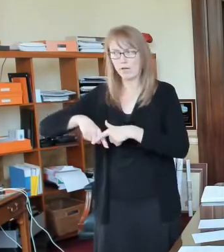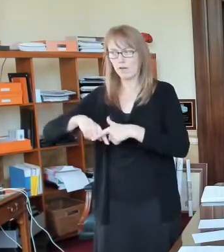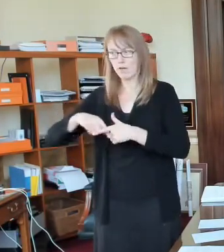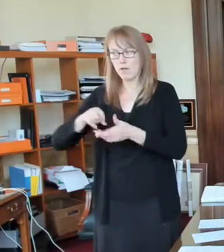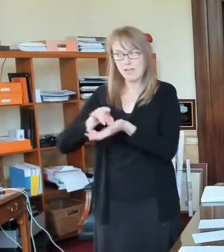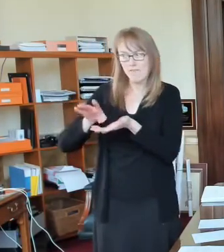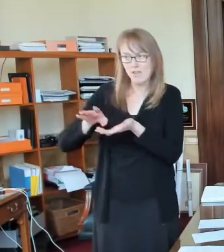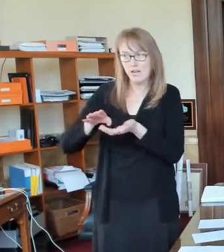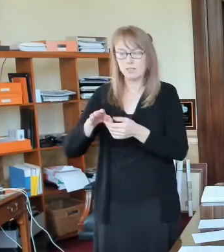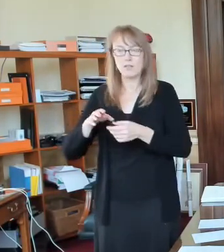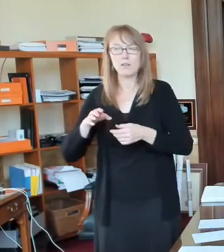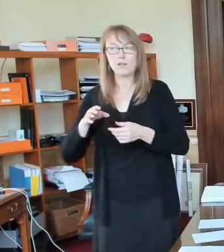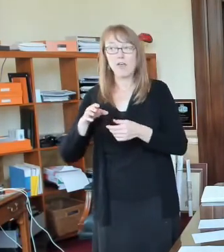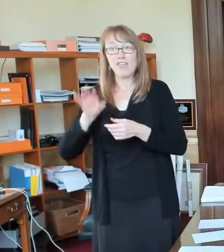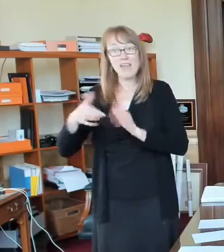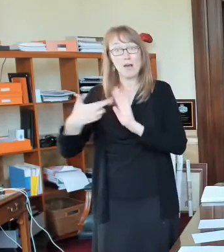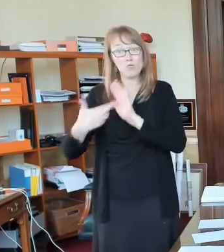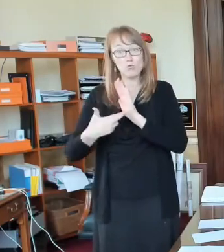court order.